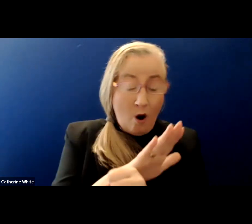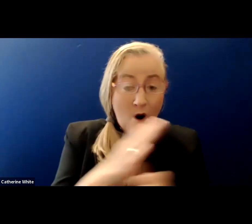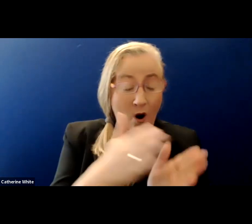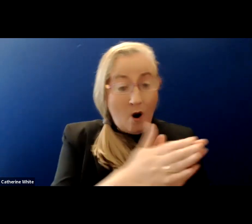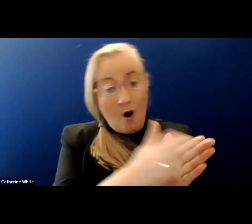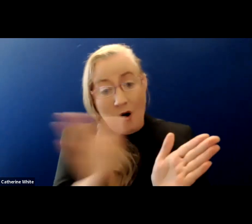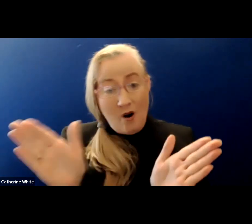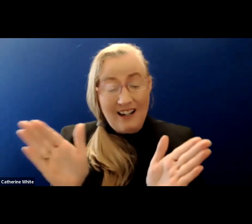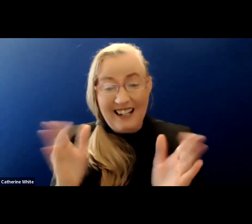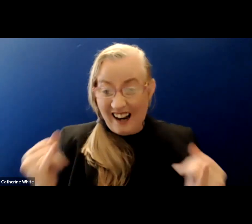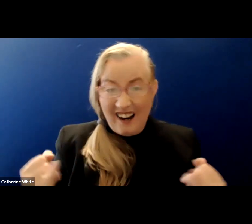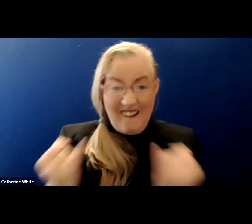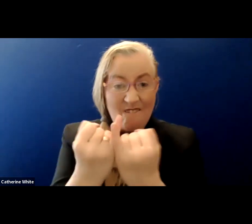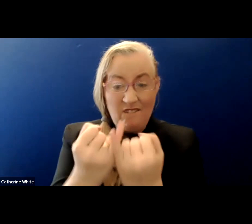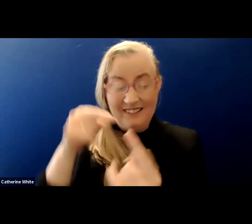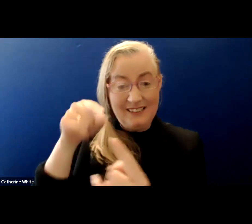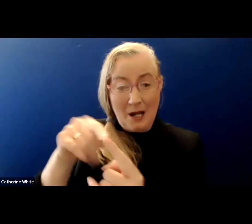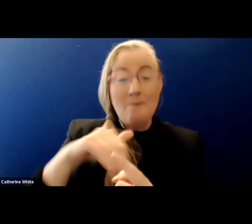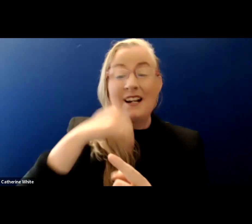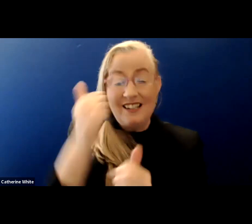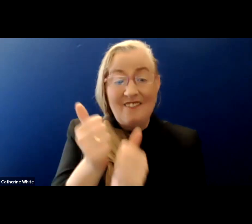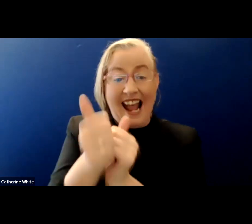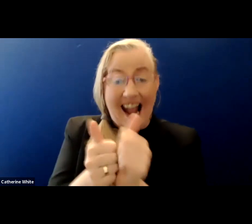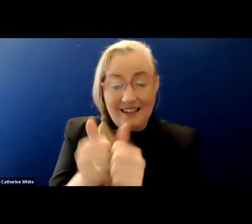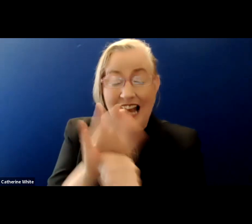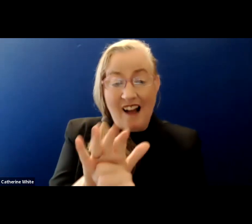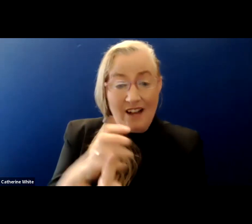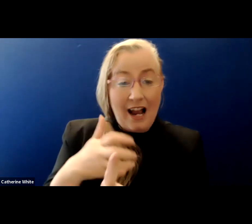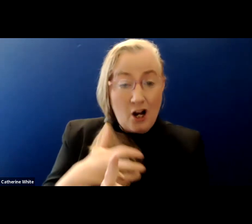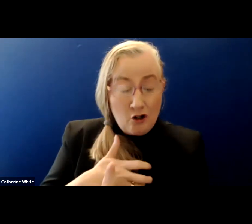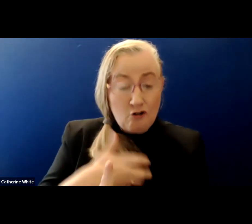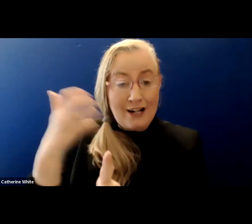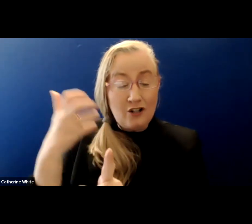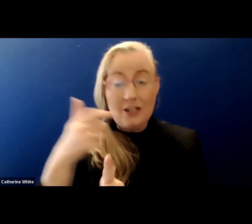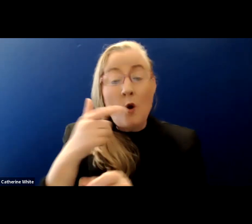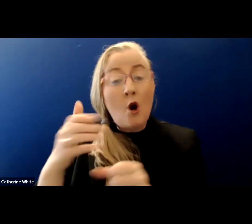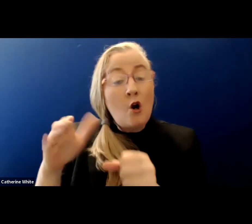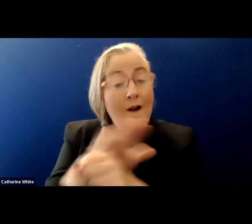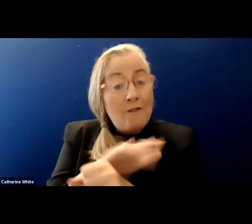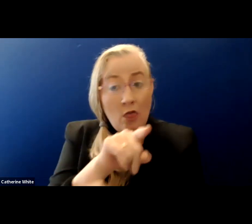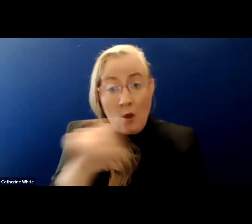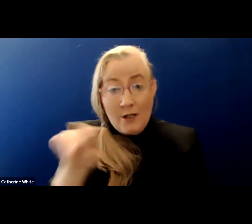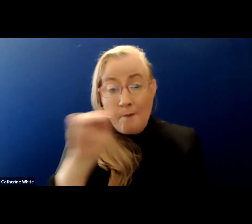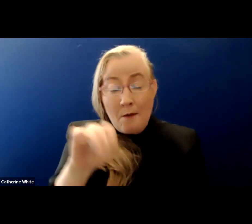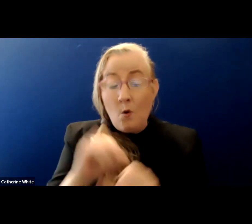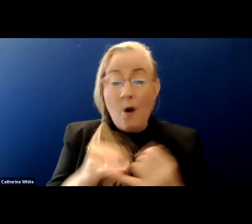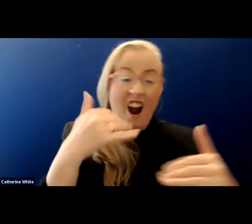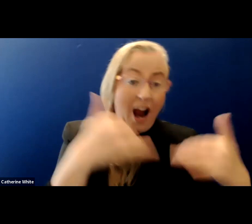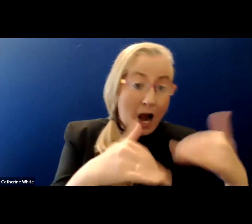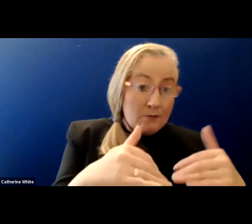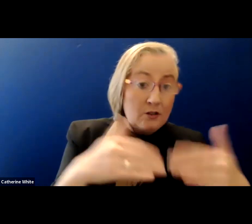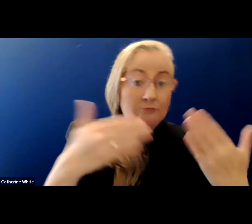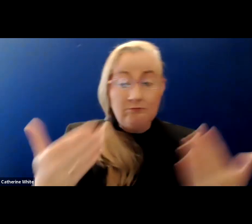ensuing armed conflict resulting from this act of aggression? So would it also cover those individuals who are harmed or killed during